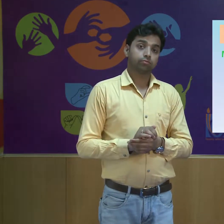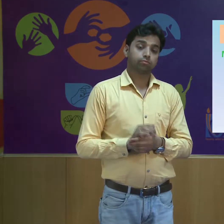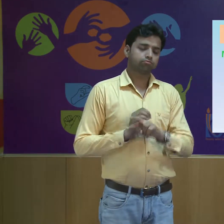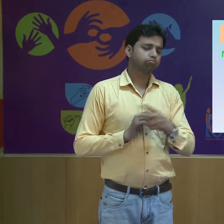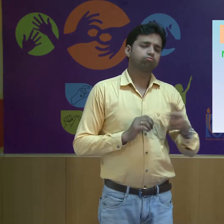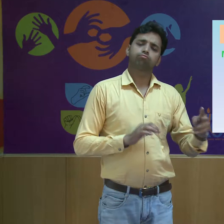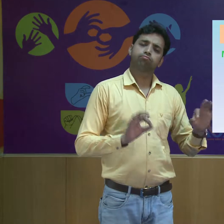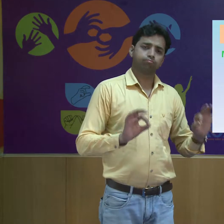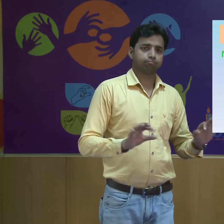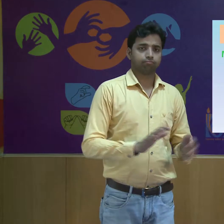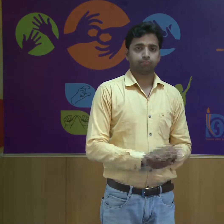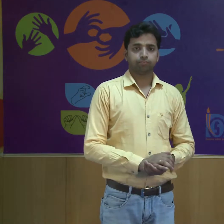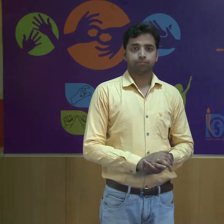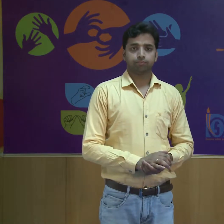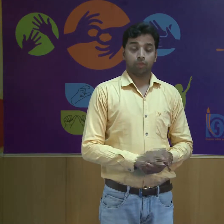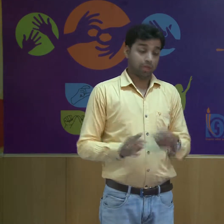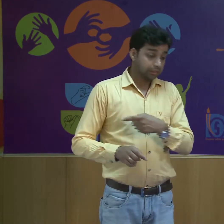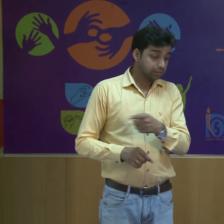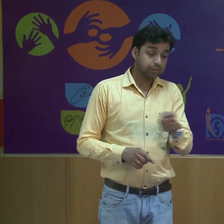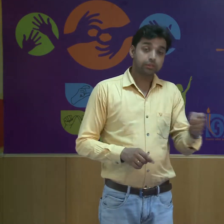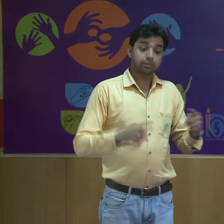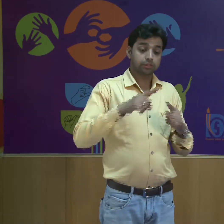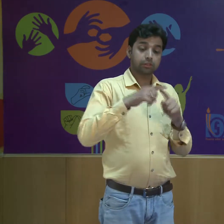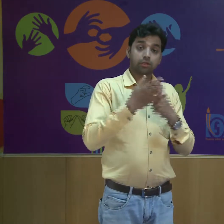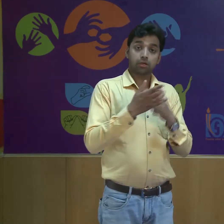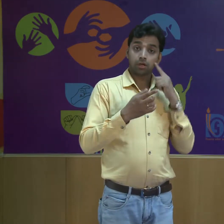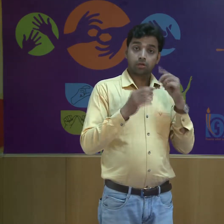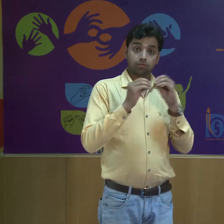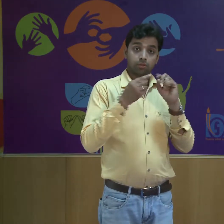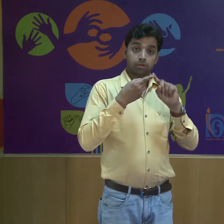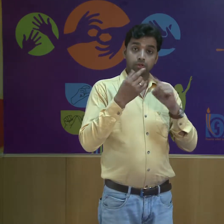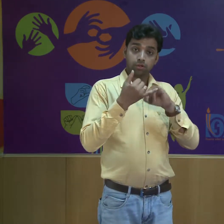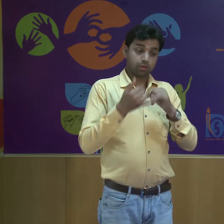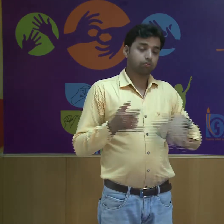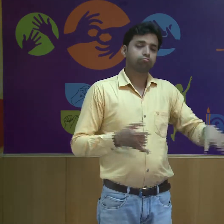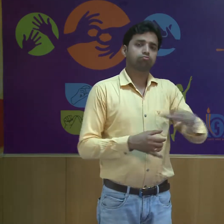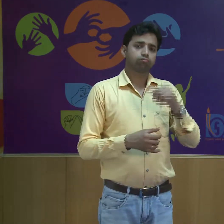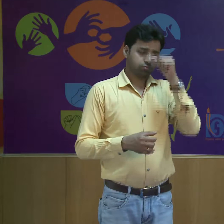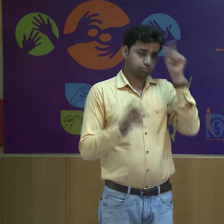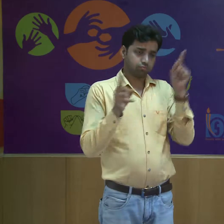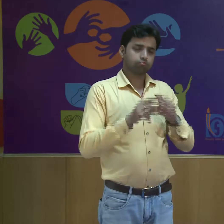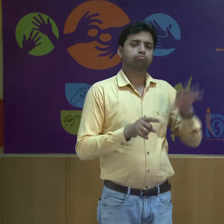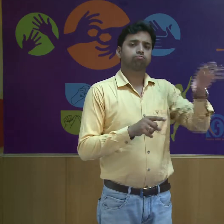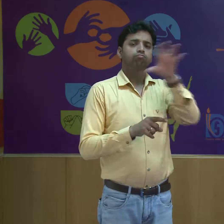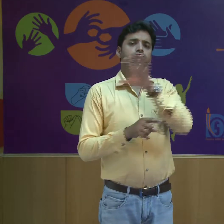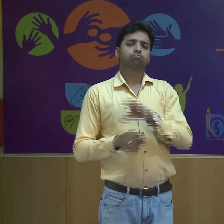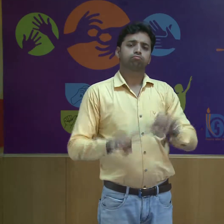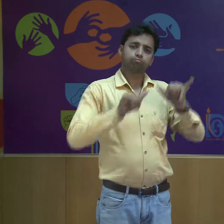etc. These tribes live in different parts of the country and have their